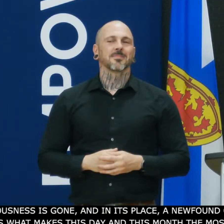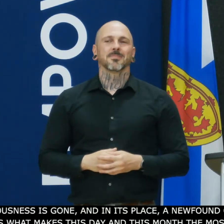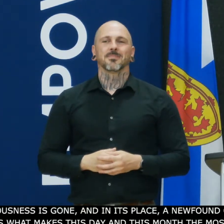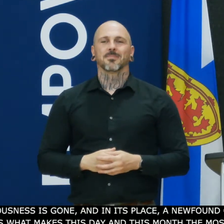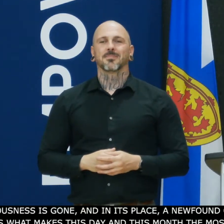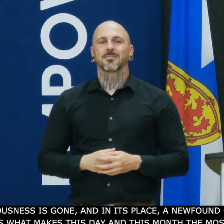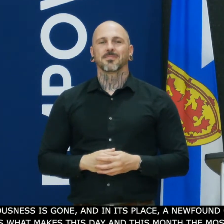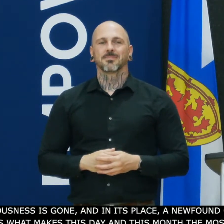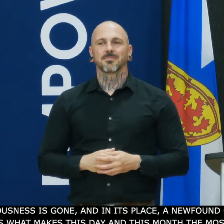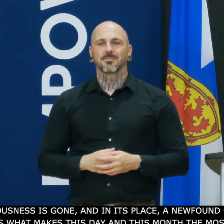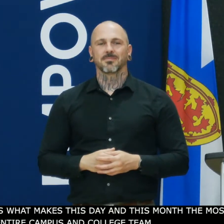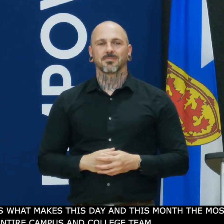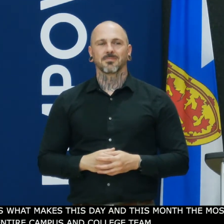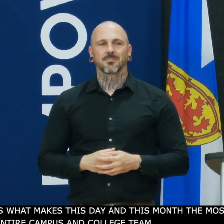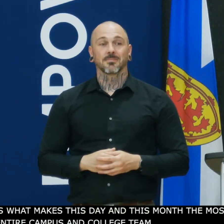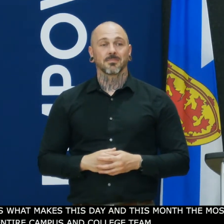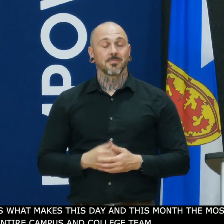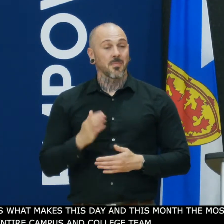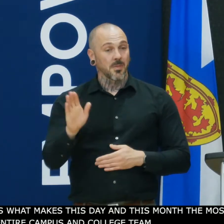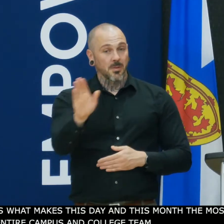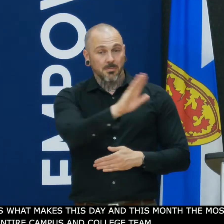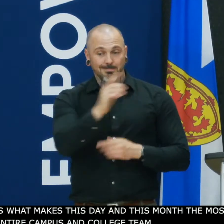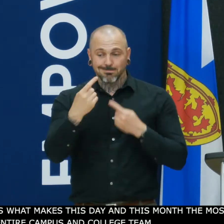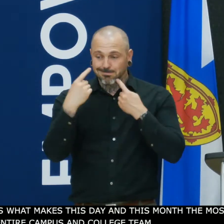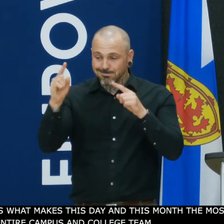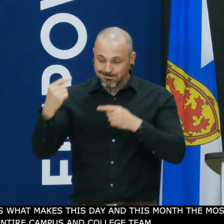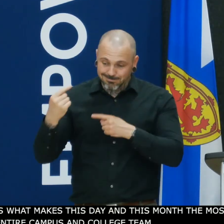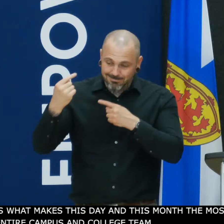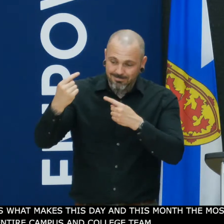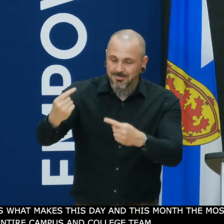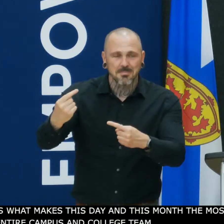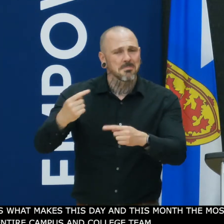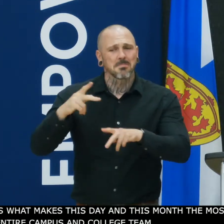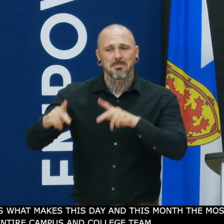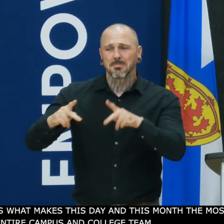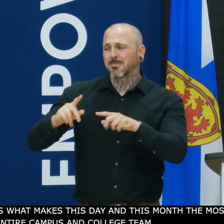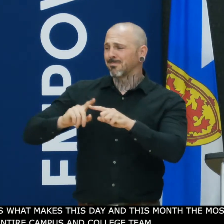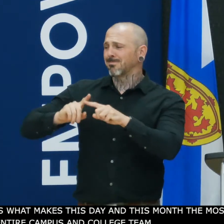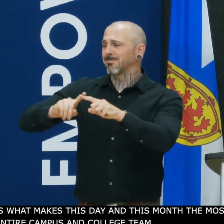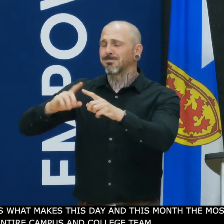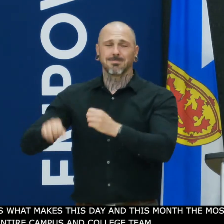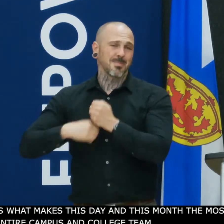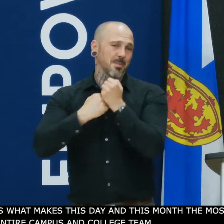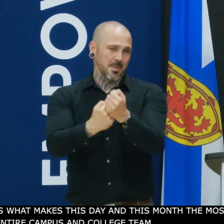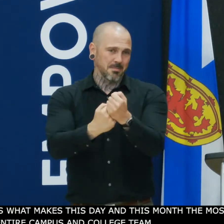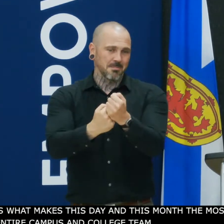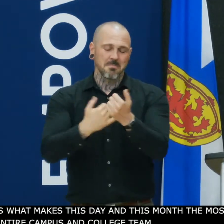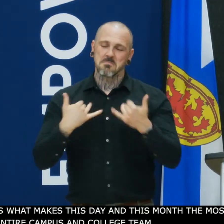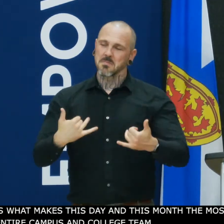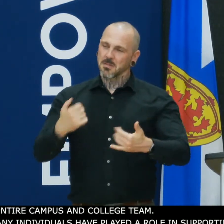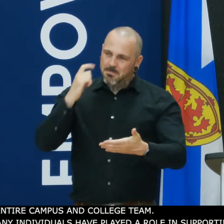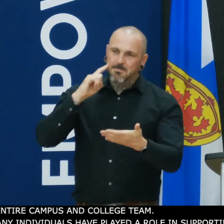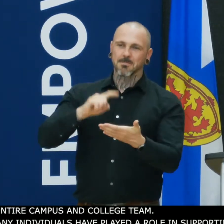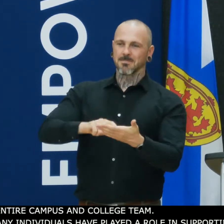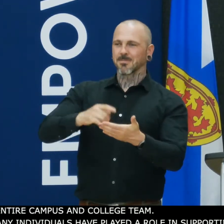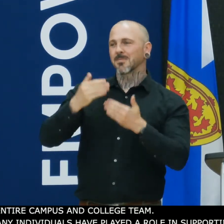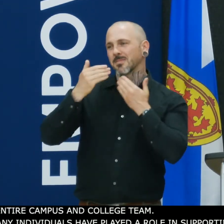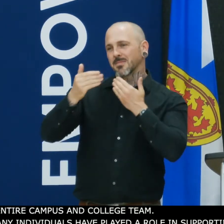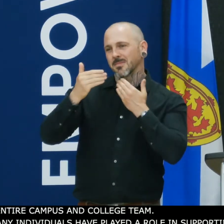So many individuals have played a role in supporting your journey to graduation, and I'd like to take this moment to express my gratitude to